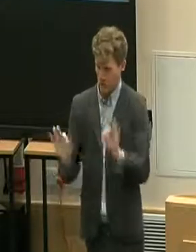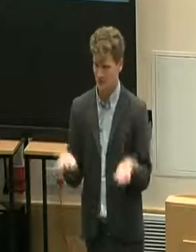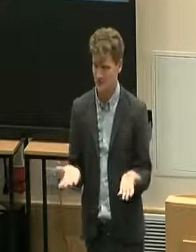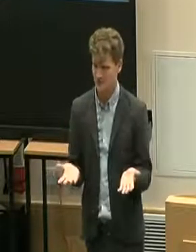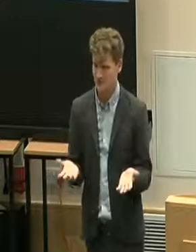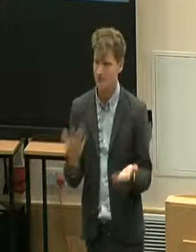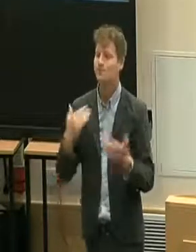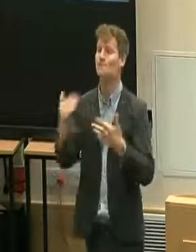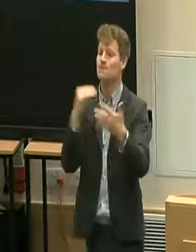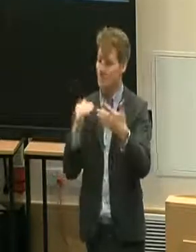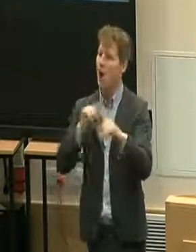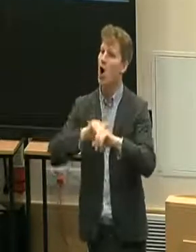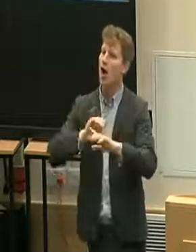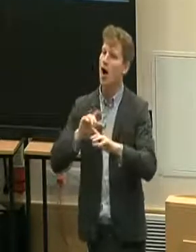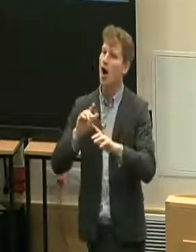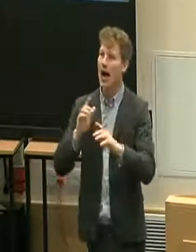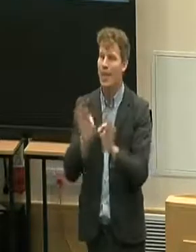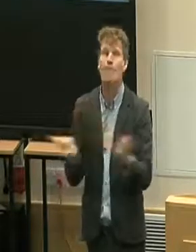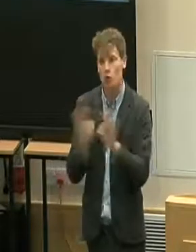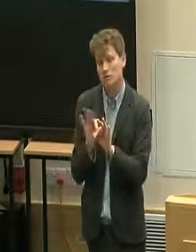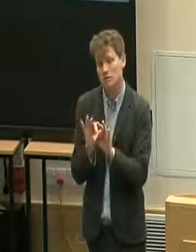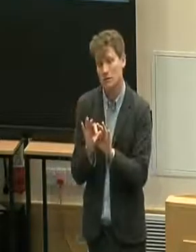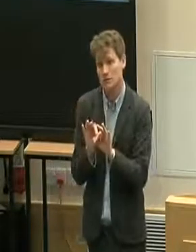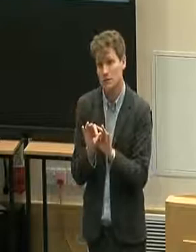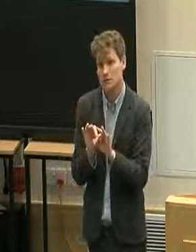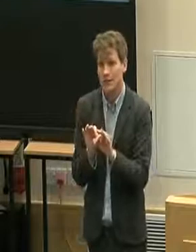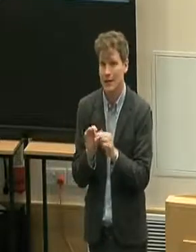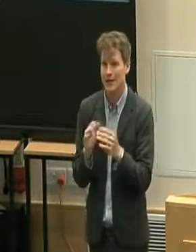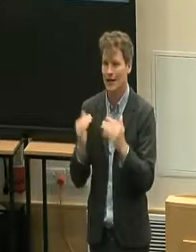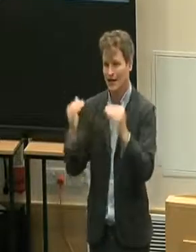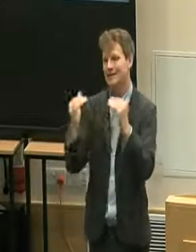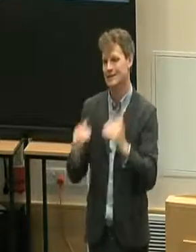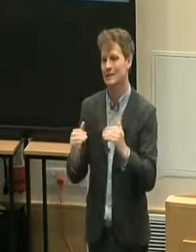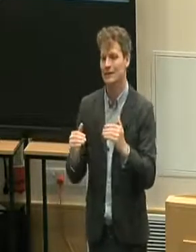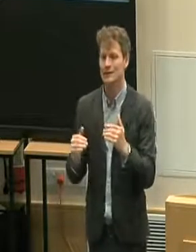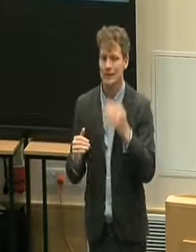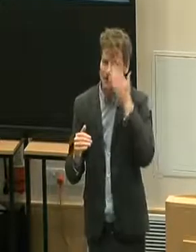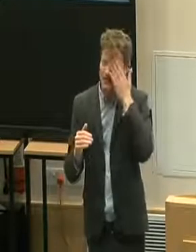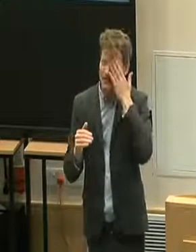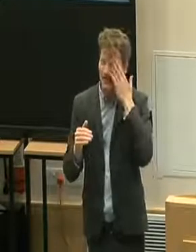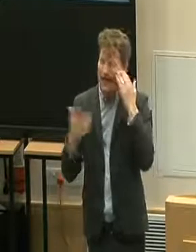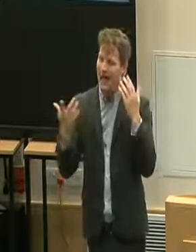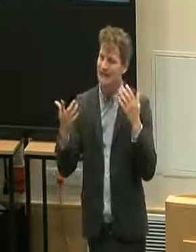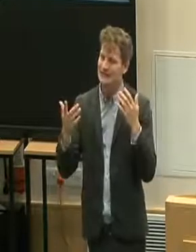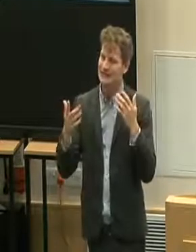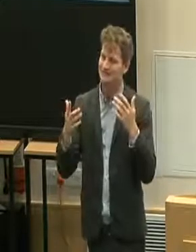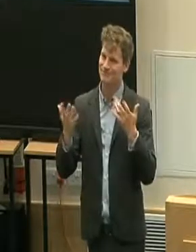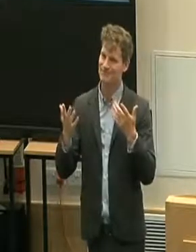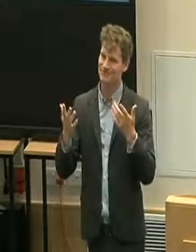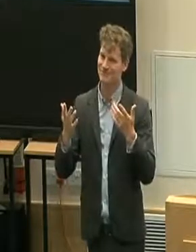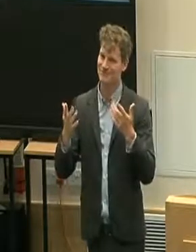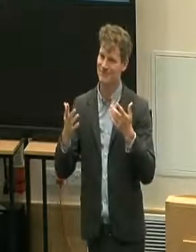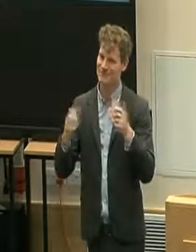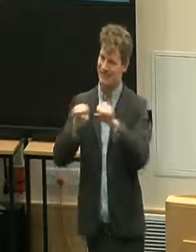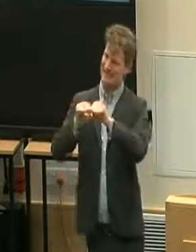Another feature of this, which is very important and was mentioned by Jer, it is a systemic change. For